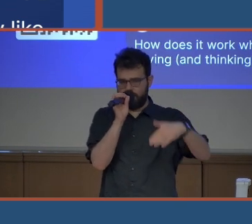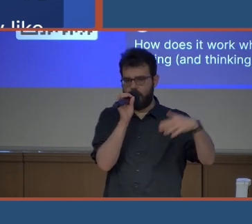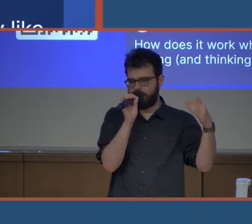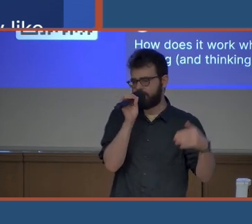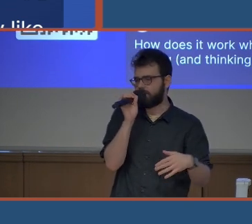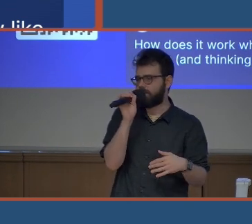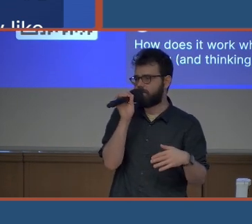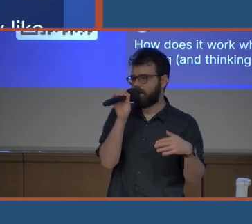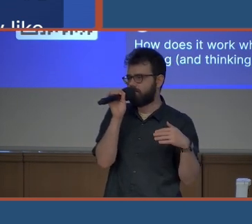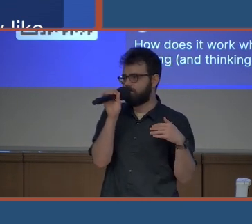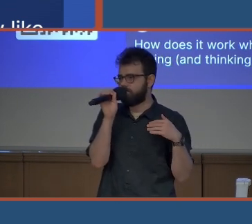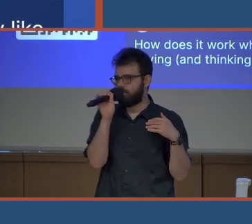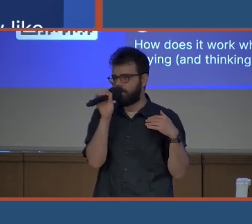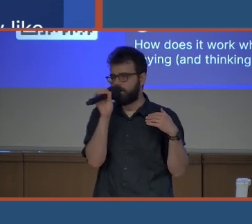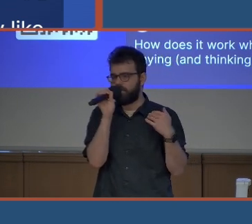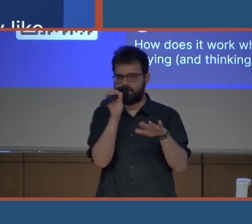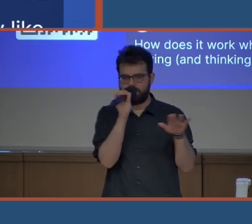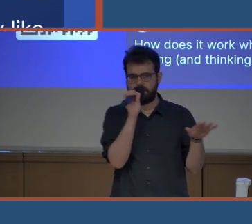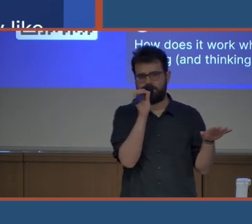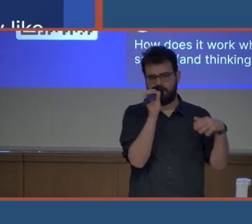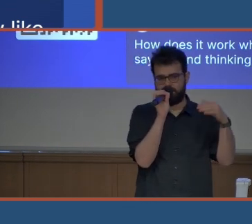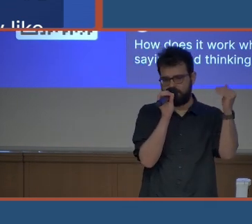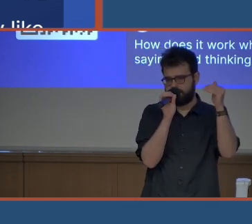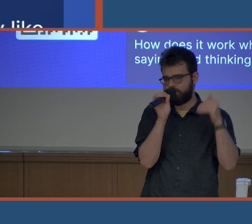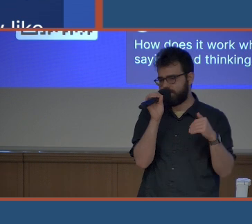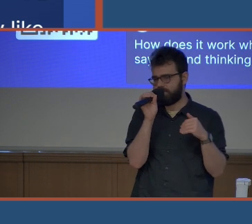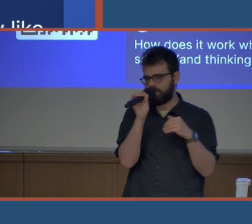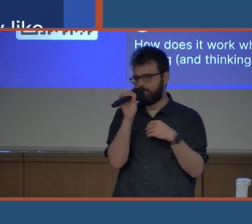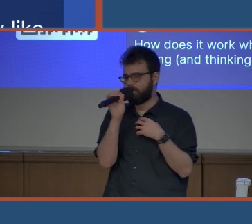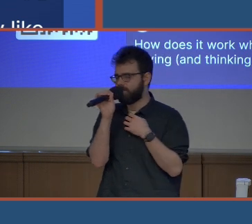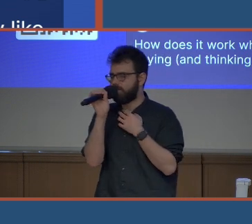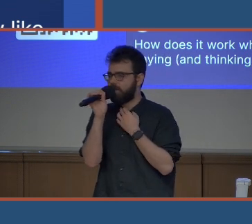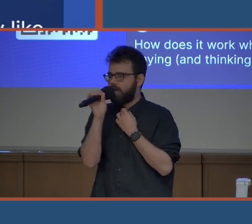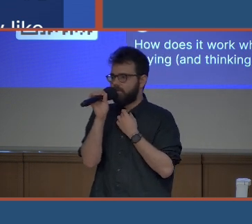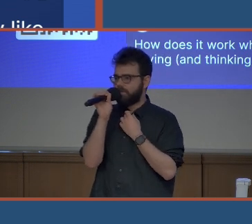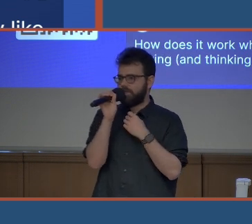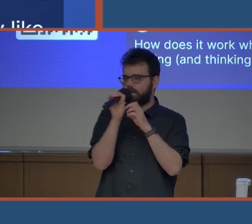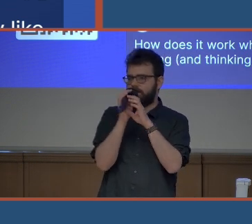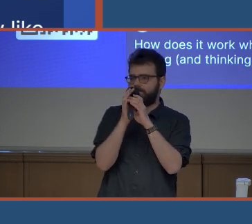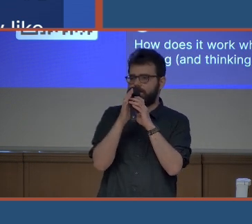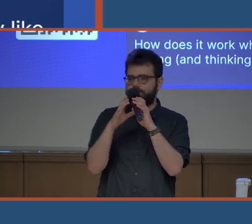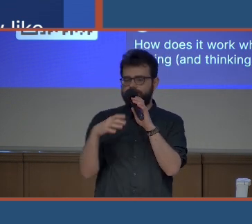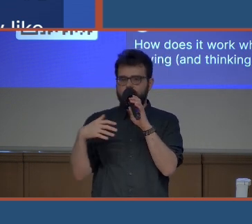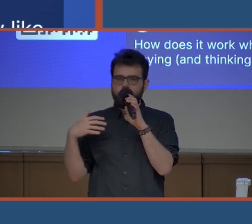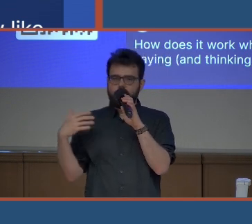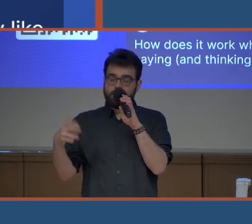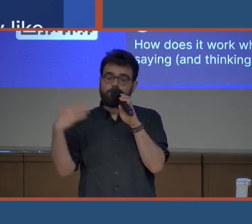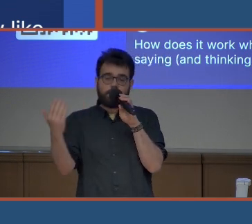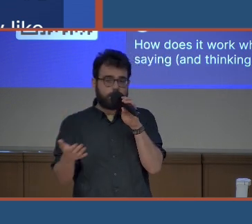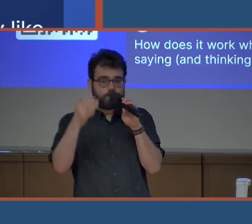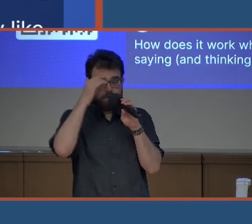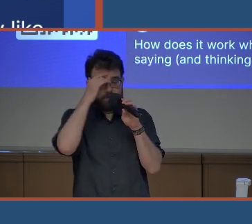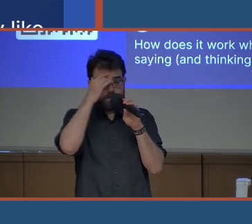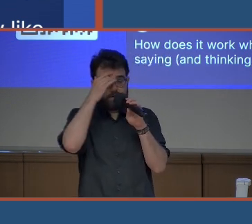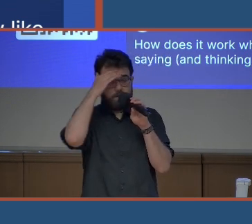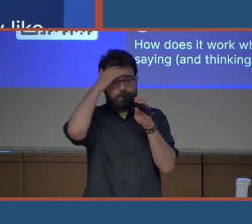read the comments, you can quickly see that this is written by a deaf person, because they have, it depends